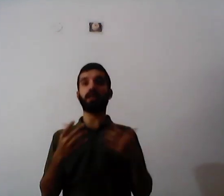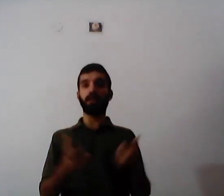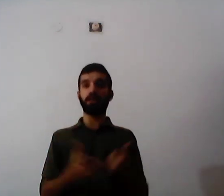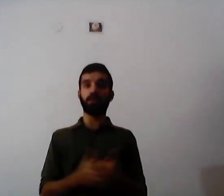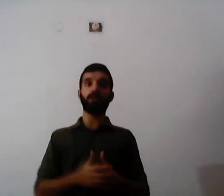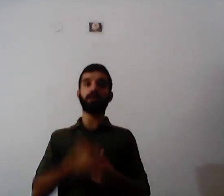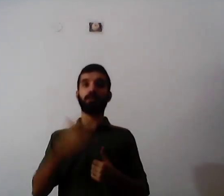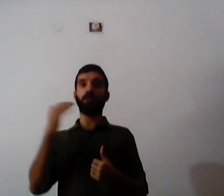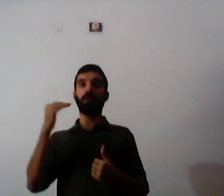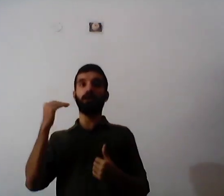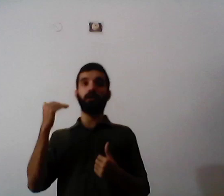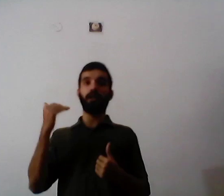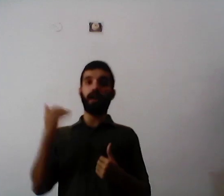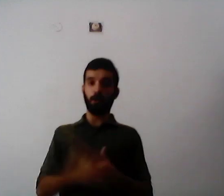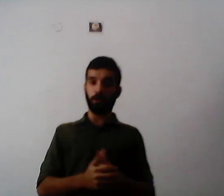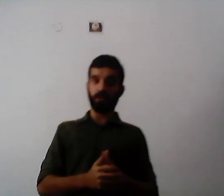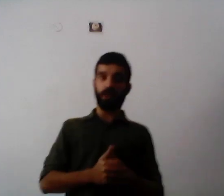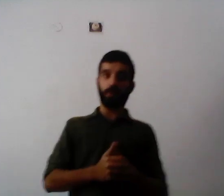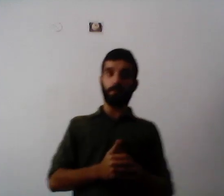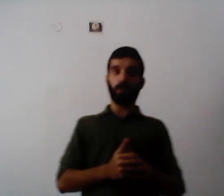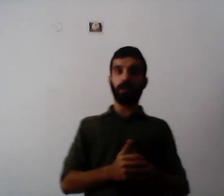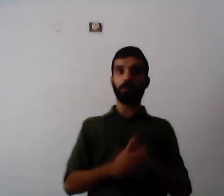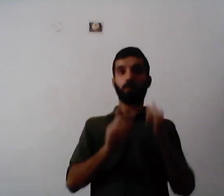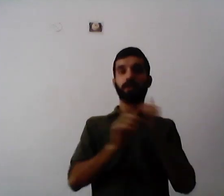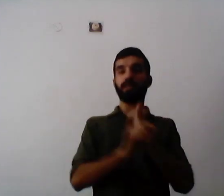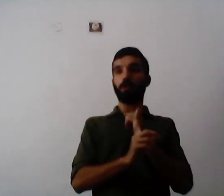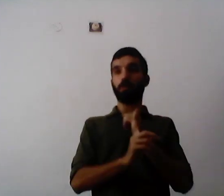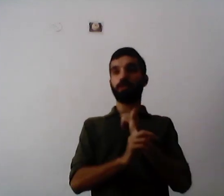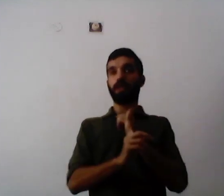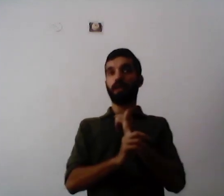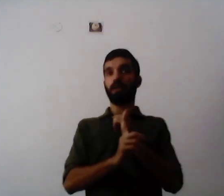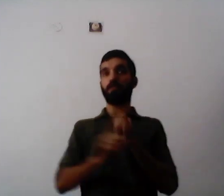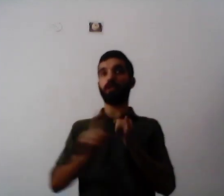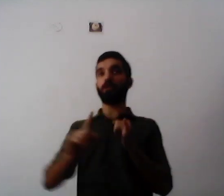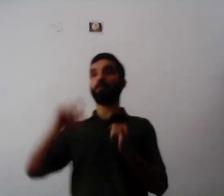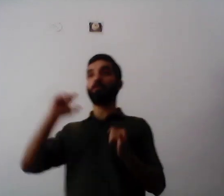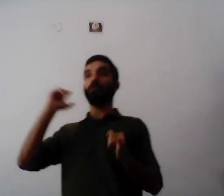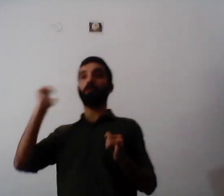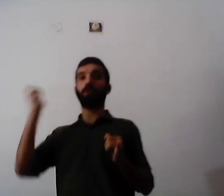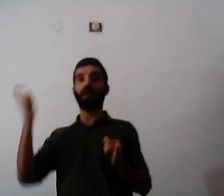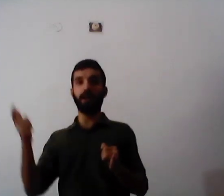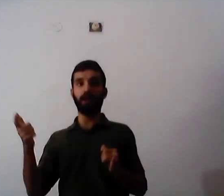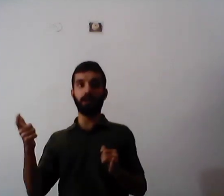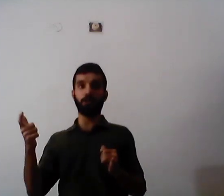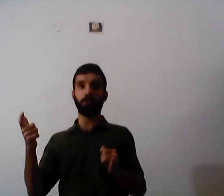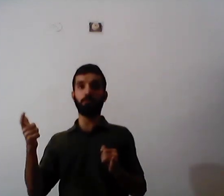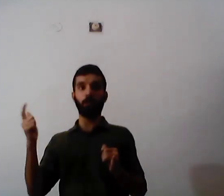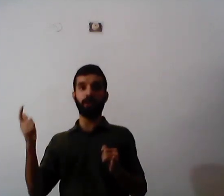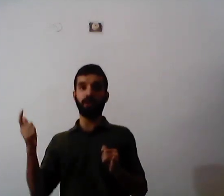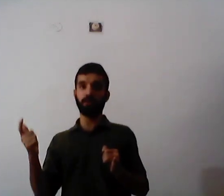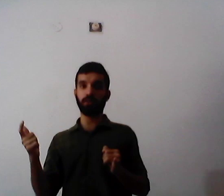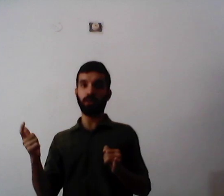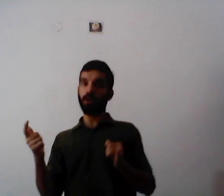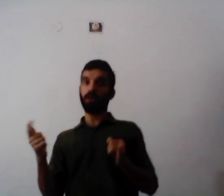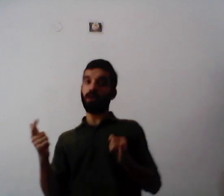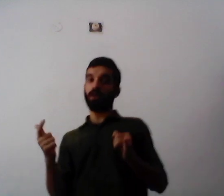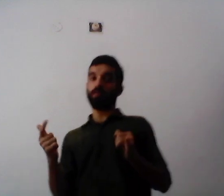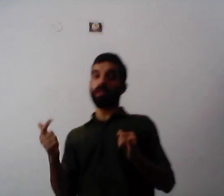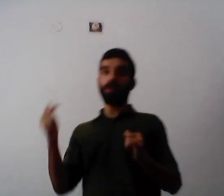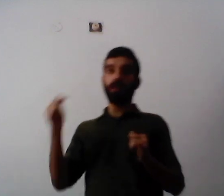condition is called anoxia. Okay, so what is anoxia? When you go to a high altitude, mountaineers, they will